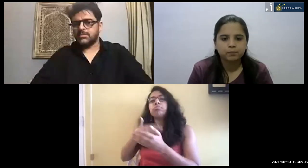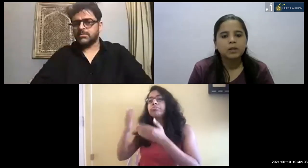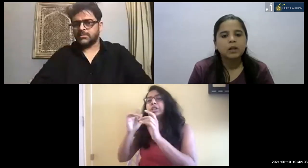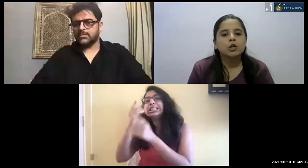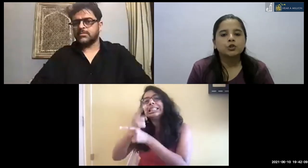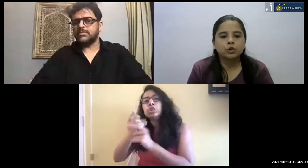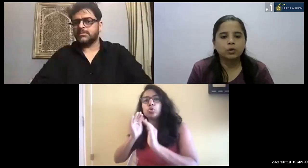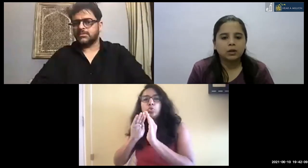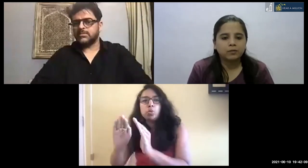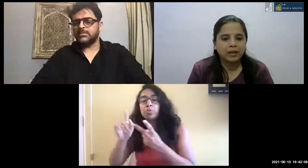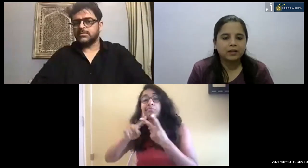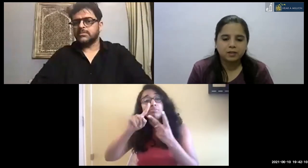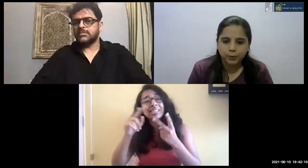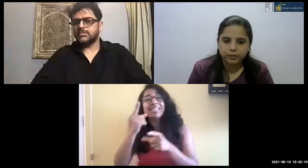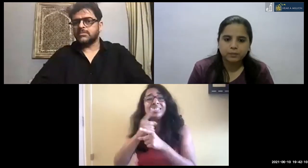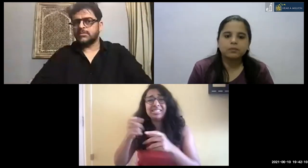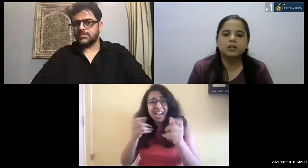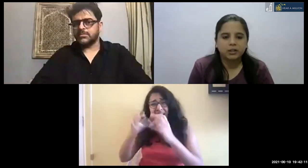right?